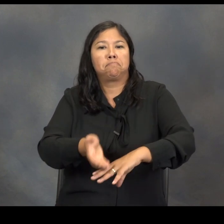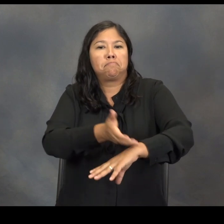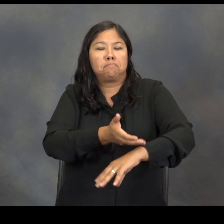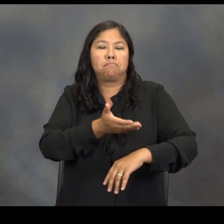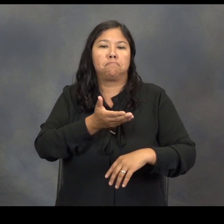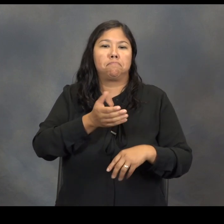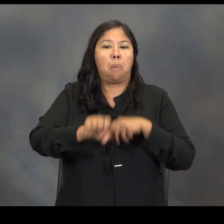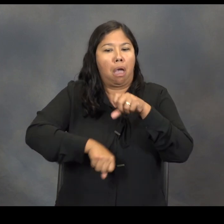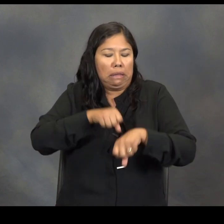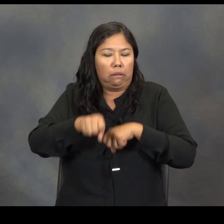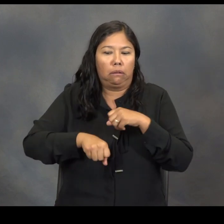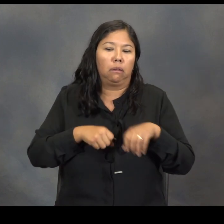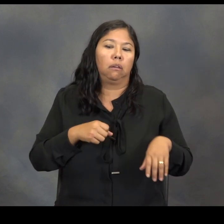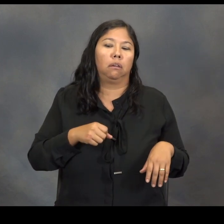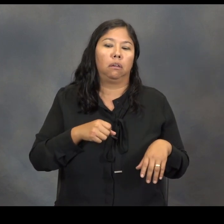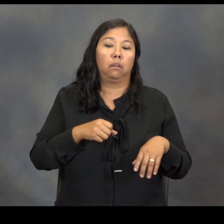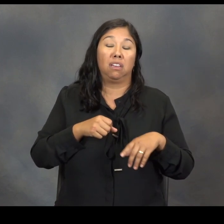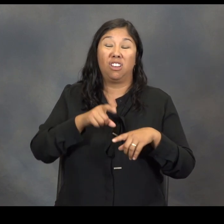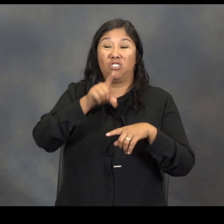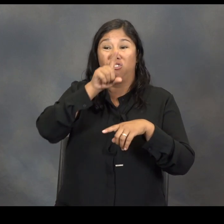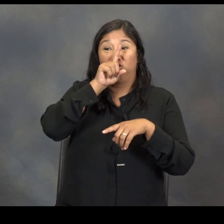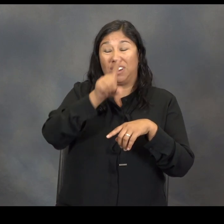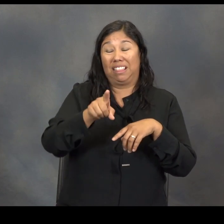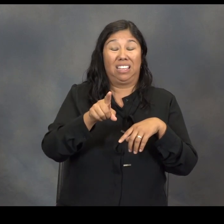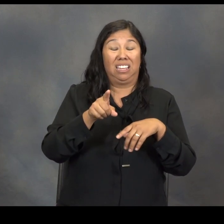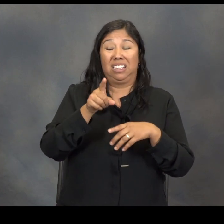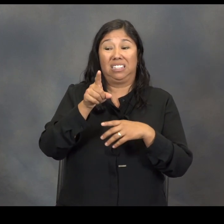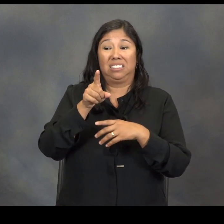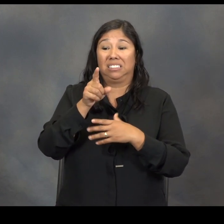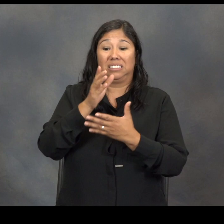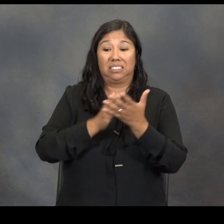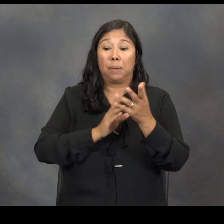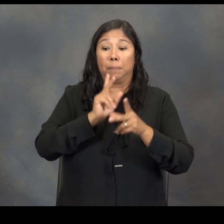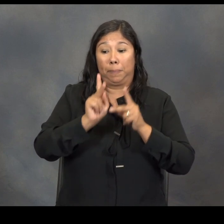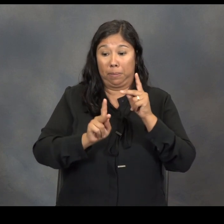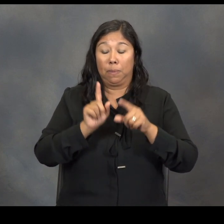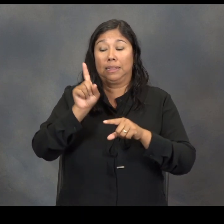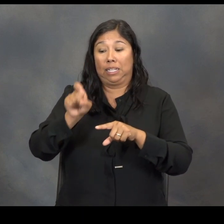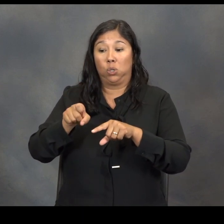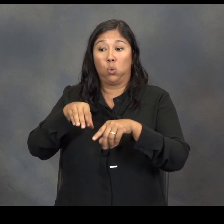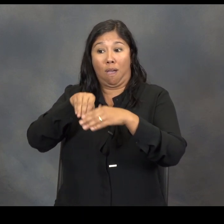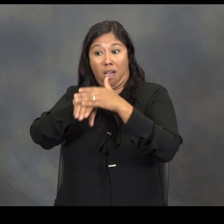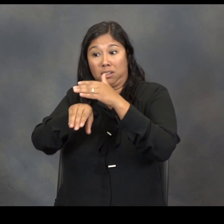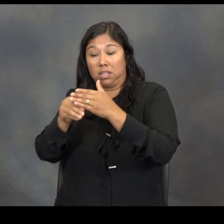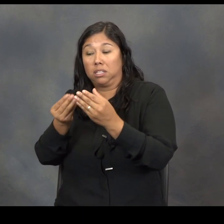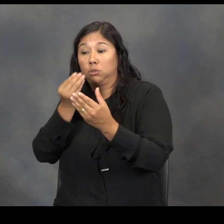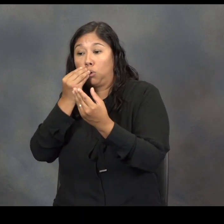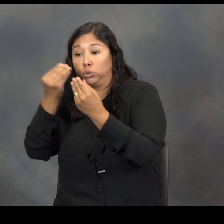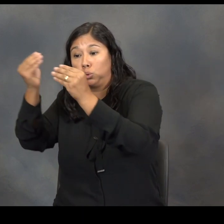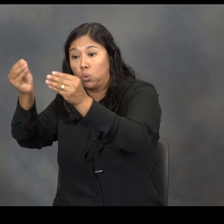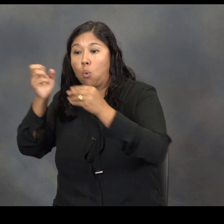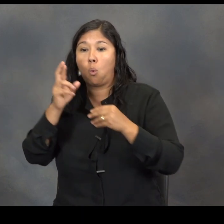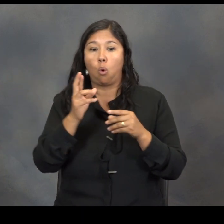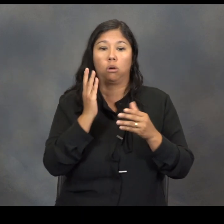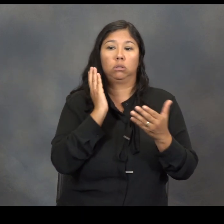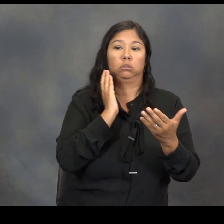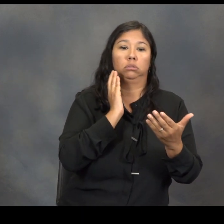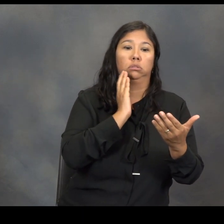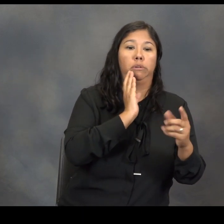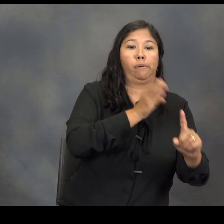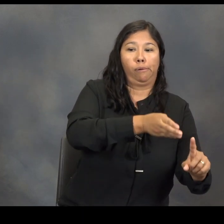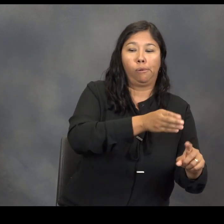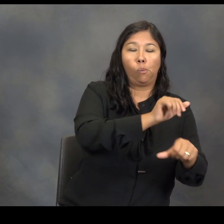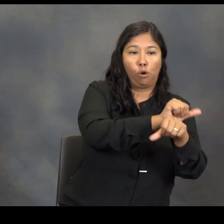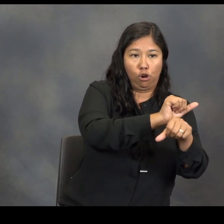the difference between keeping your job and being able to access the grocery store and other sort of job